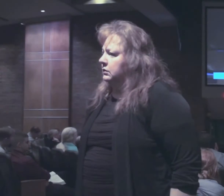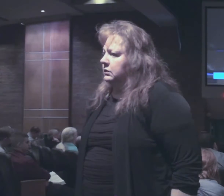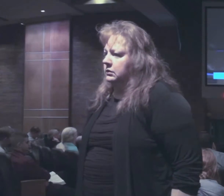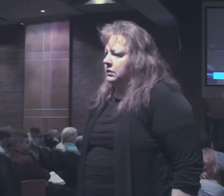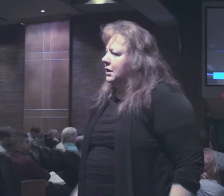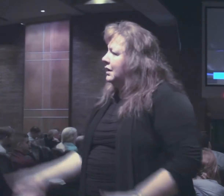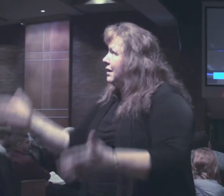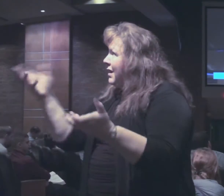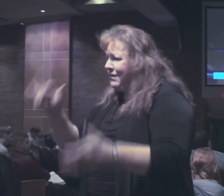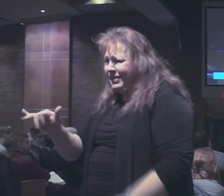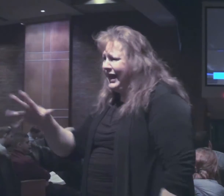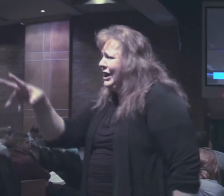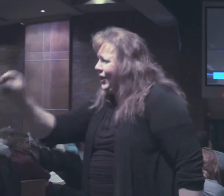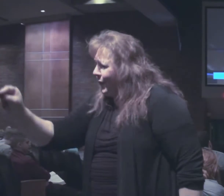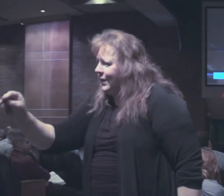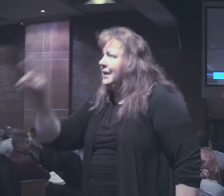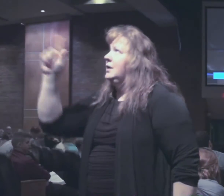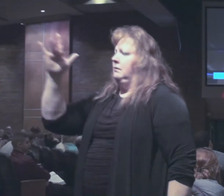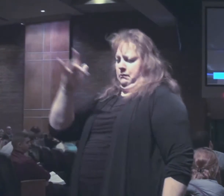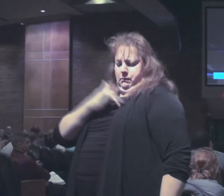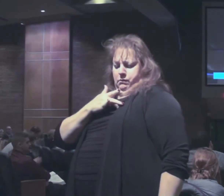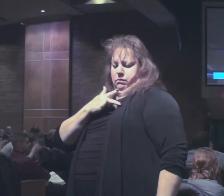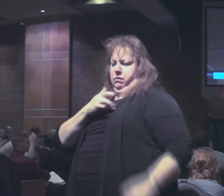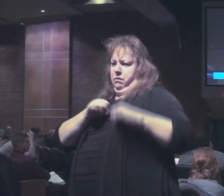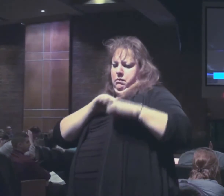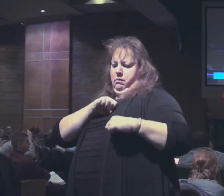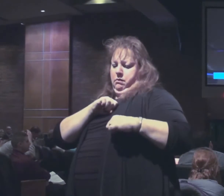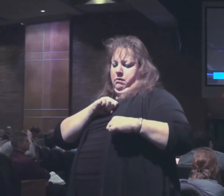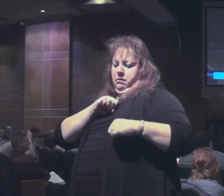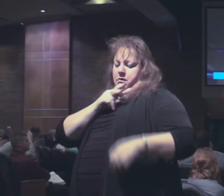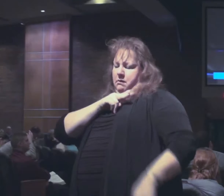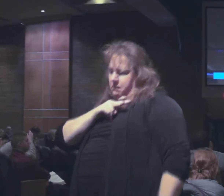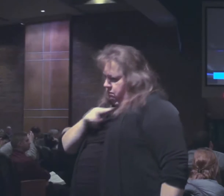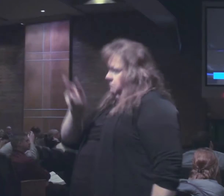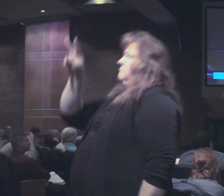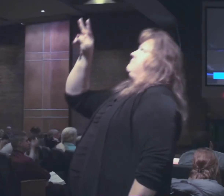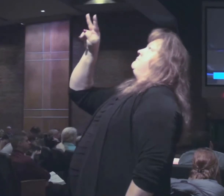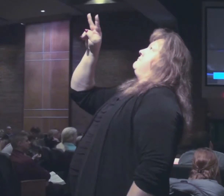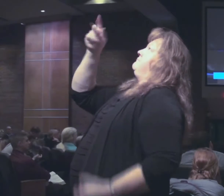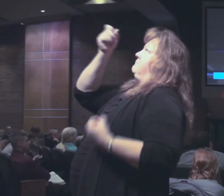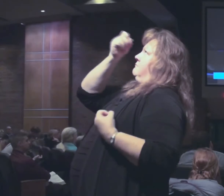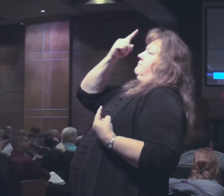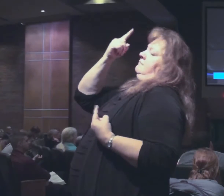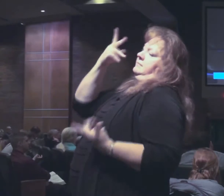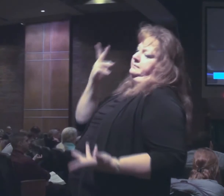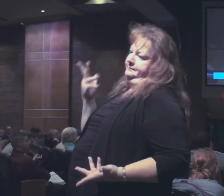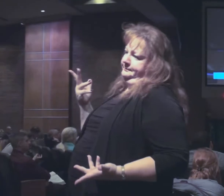That's not what God's looking for. He's looking for a heart that is turned to Him.